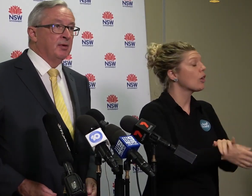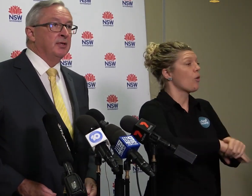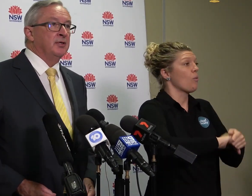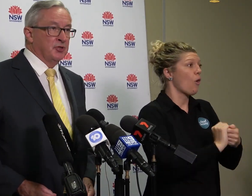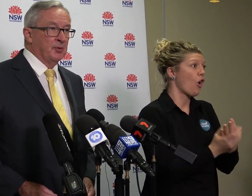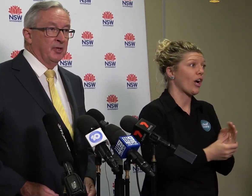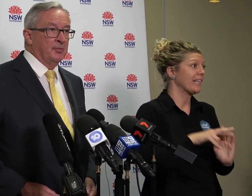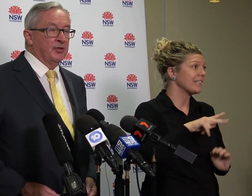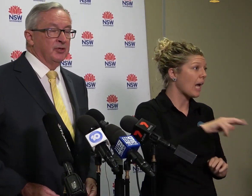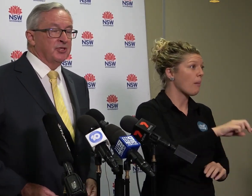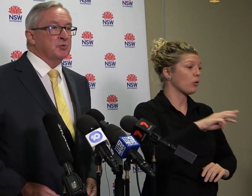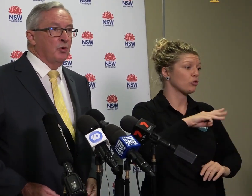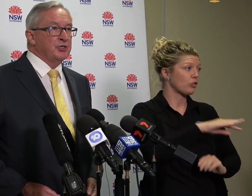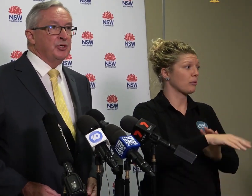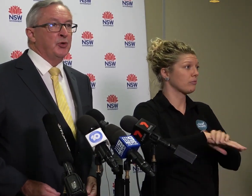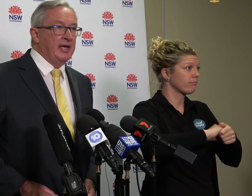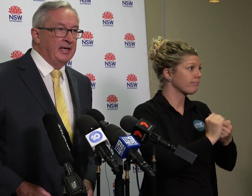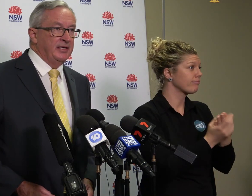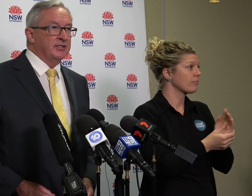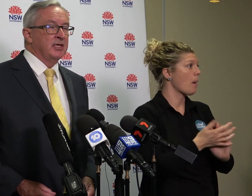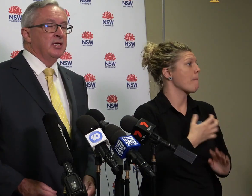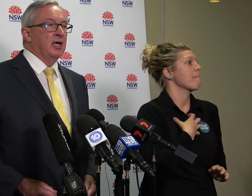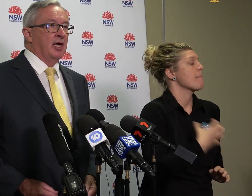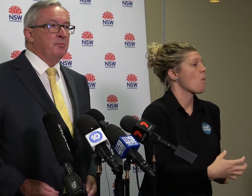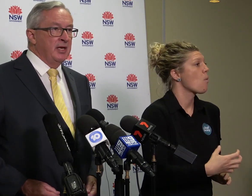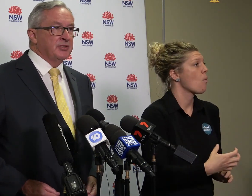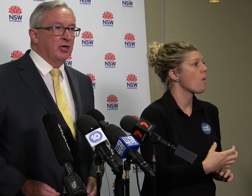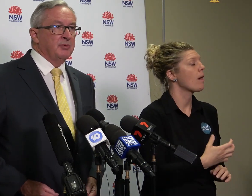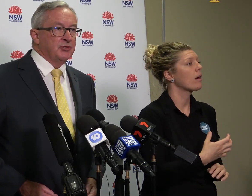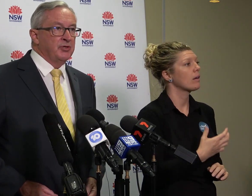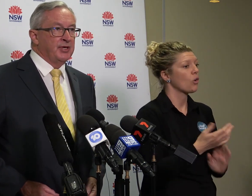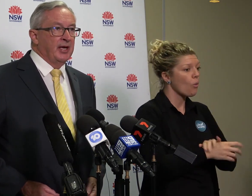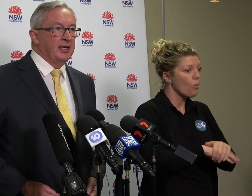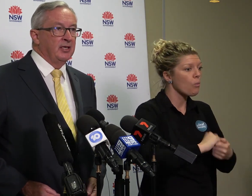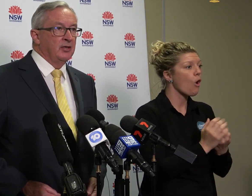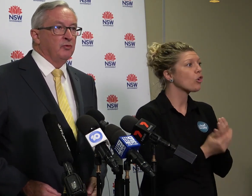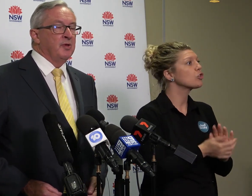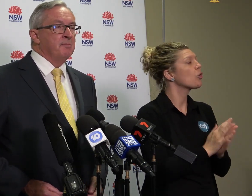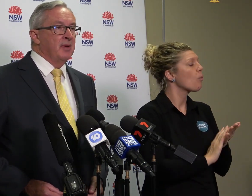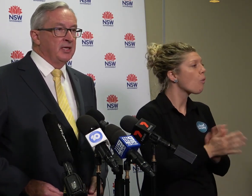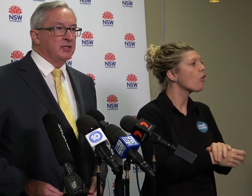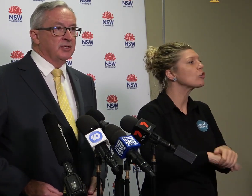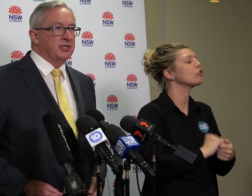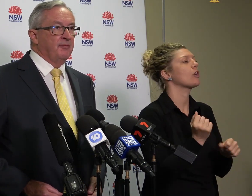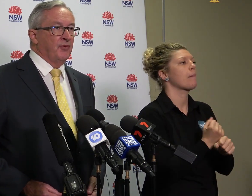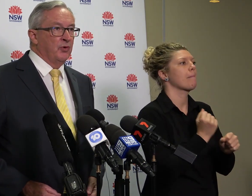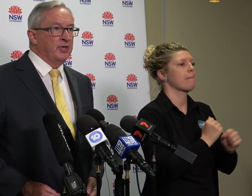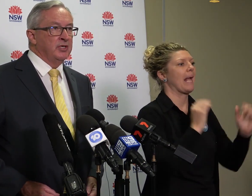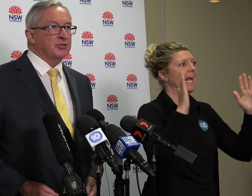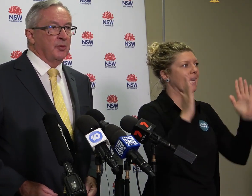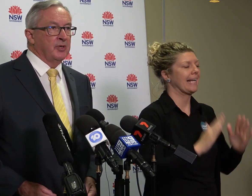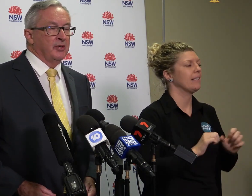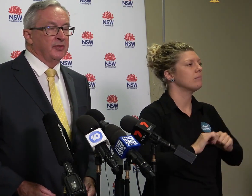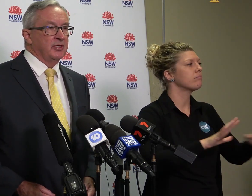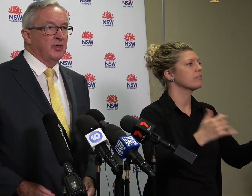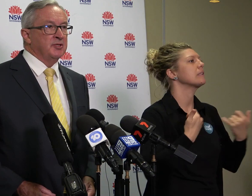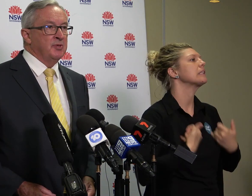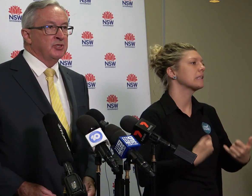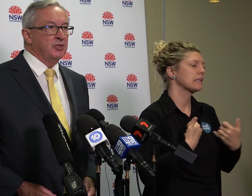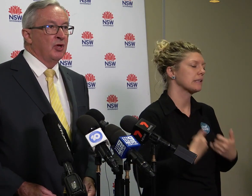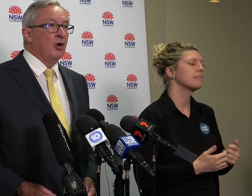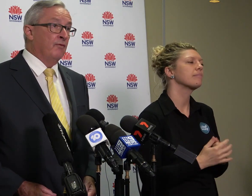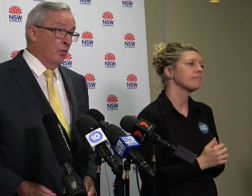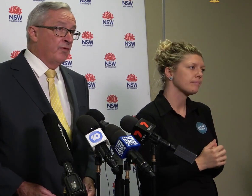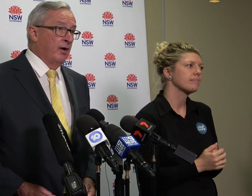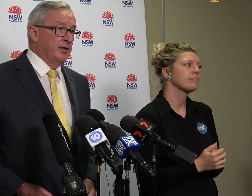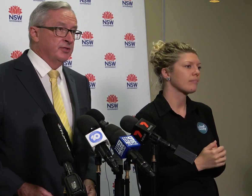Double it and triple it, because just washing your hands many times during the day will be a major step forward in stopping the